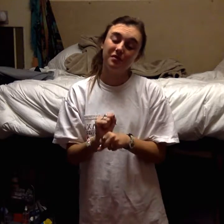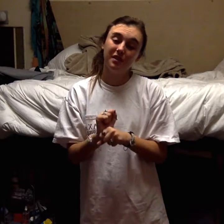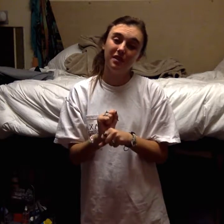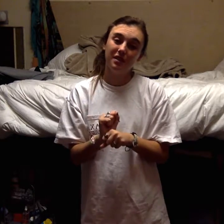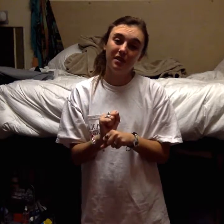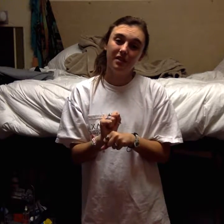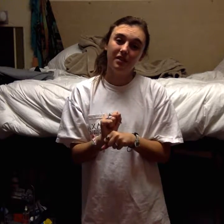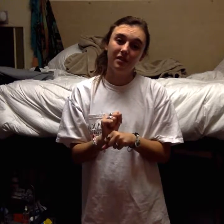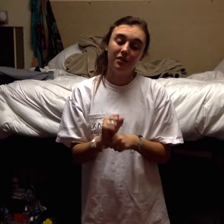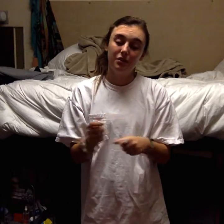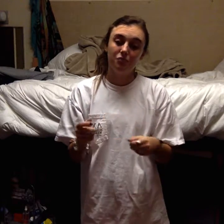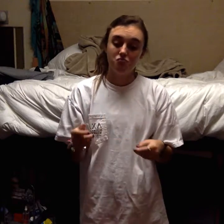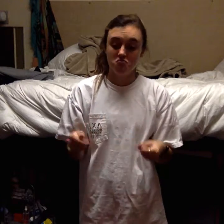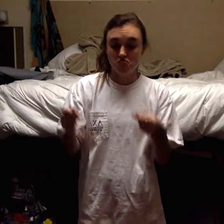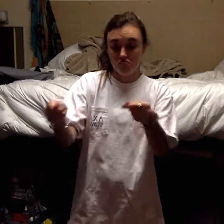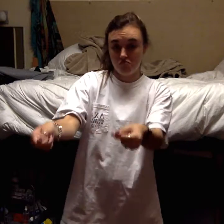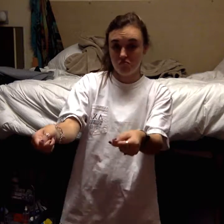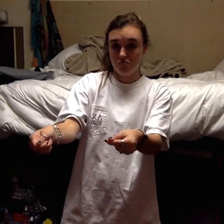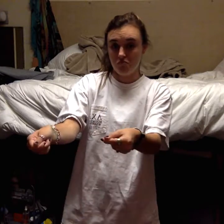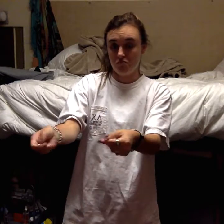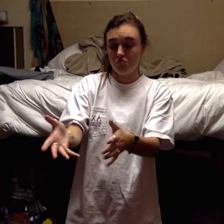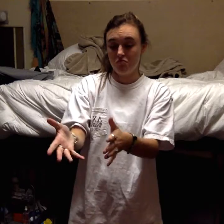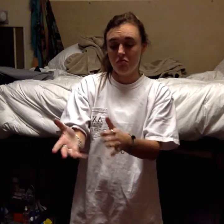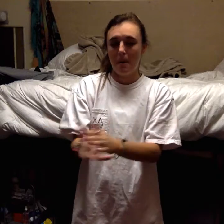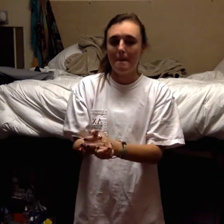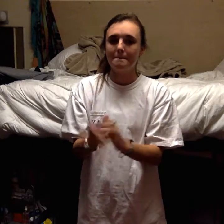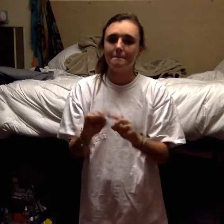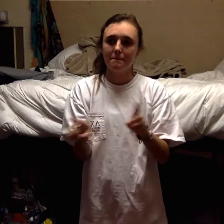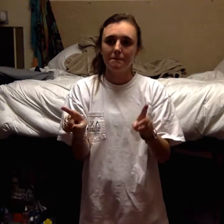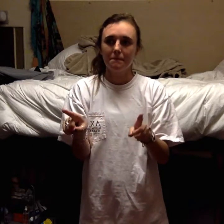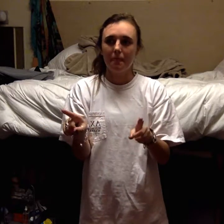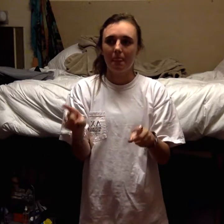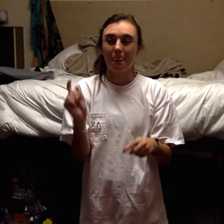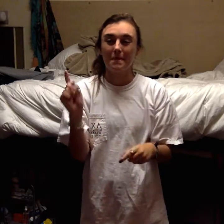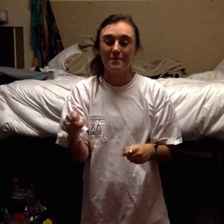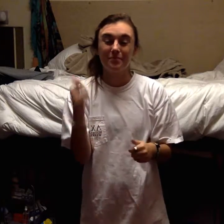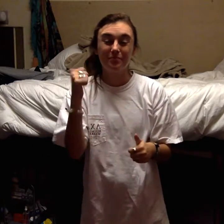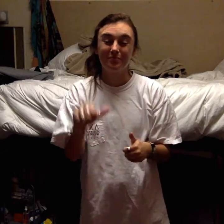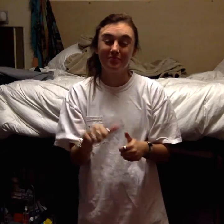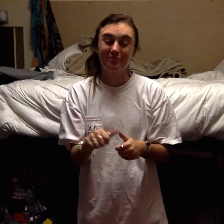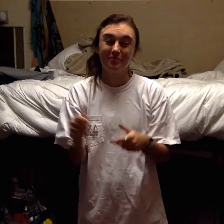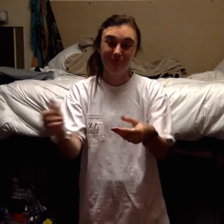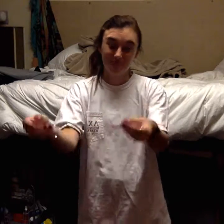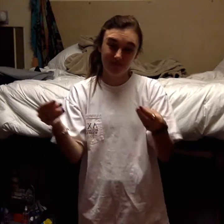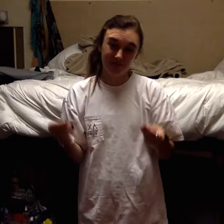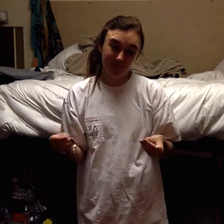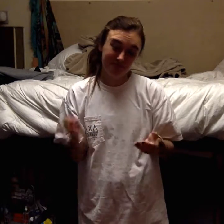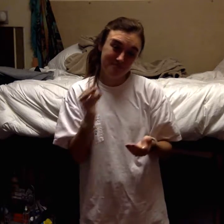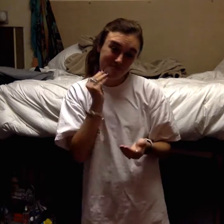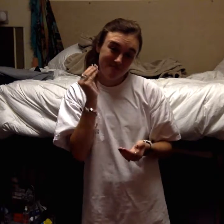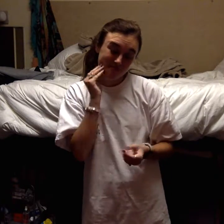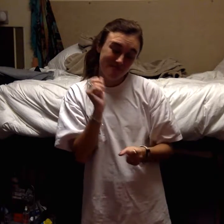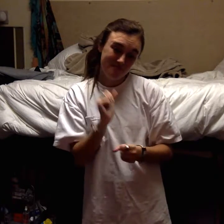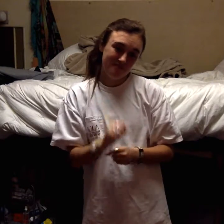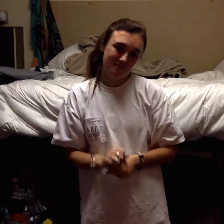as reference material, you may certainly do that. Are there any questions?